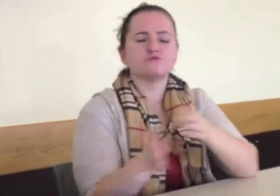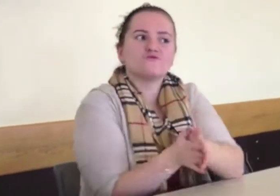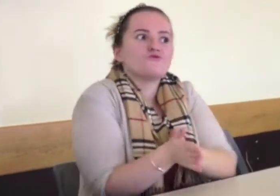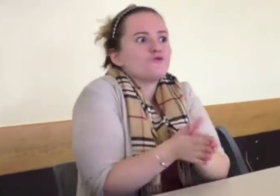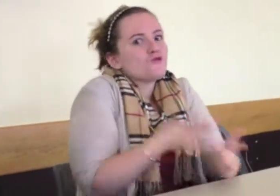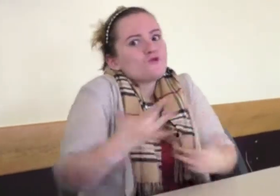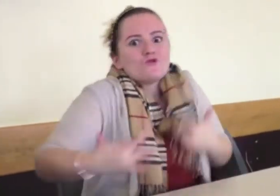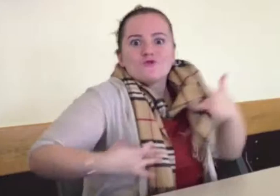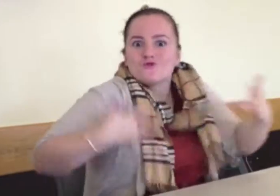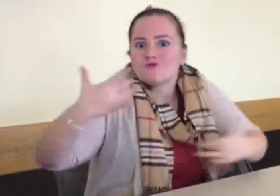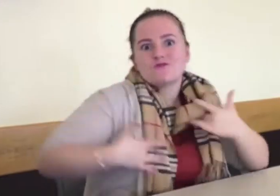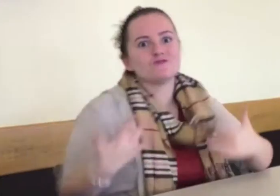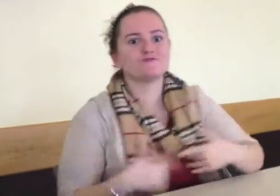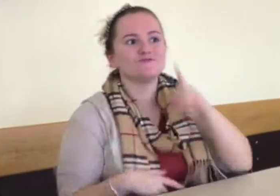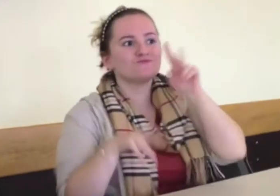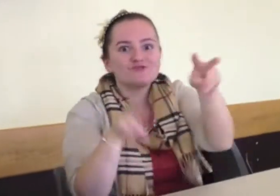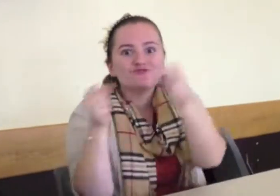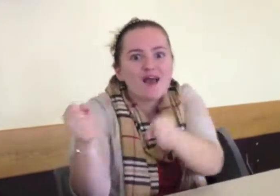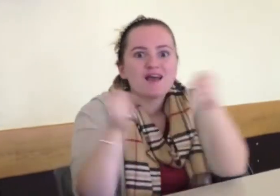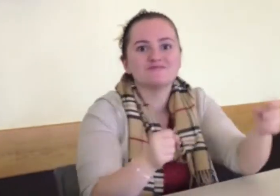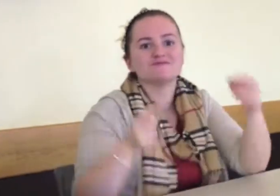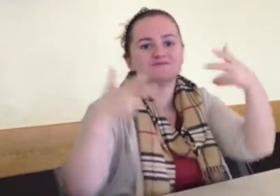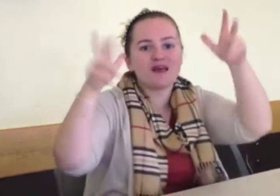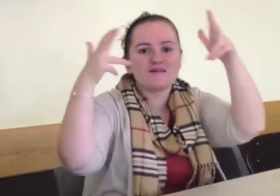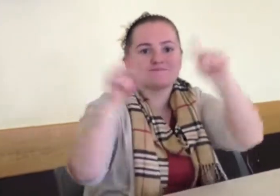We are really excited about the season ahead. Can't wait.